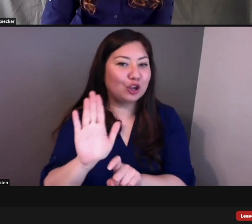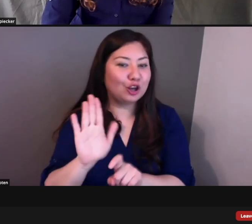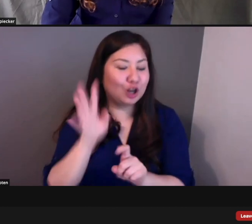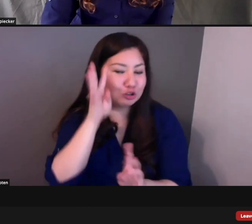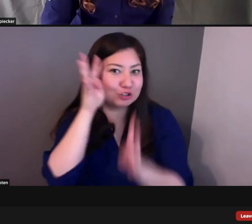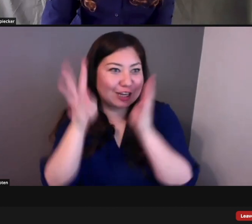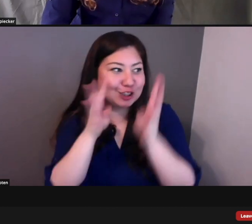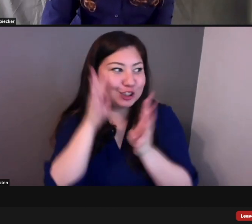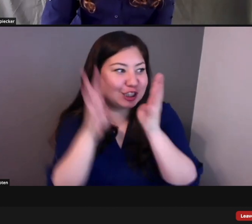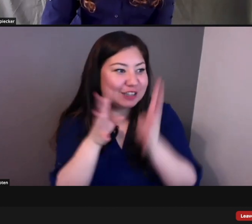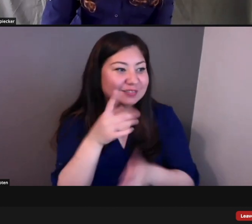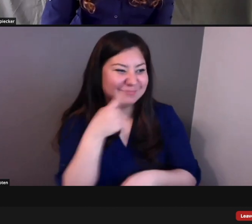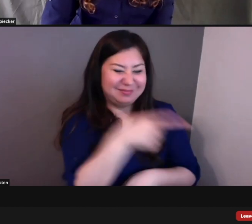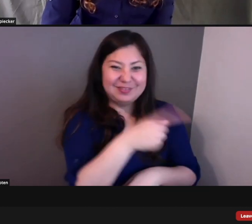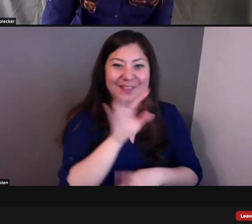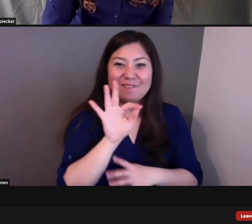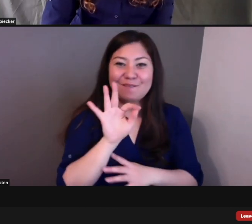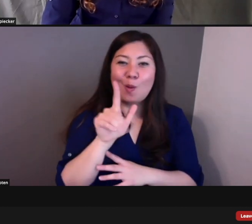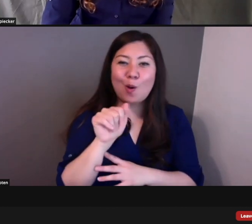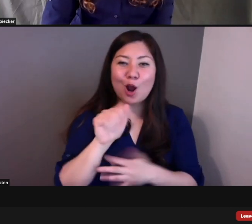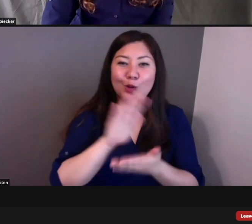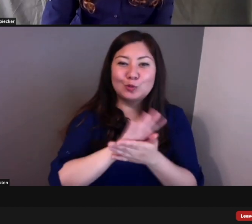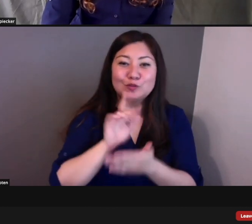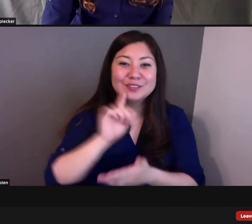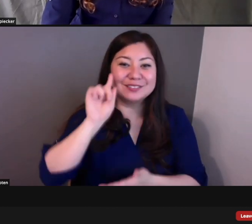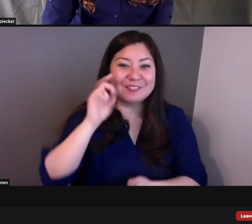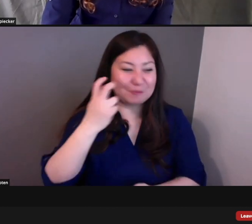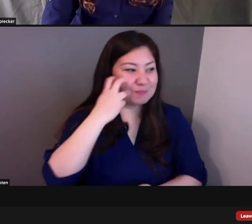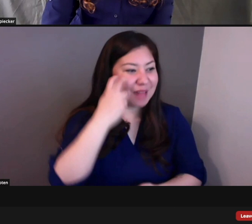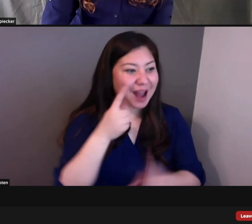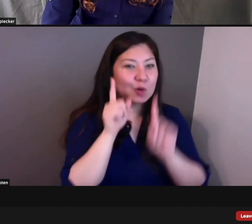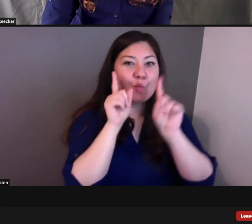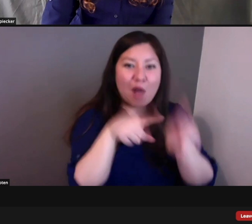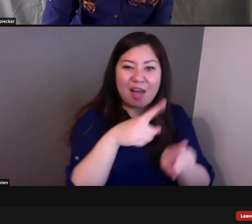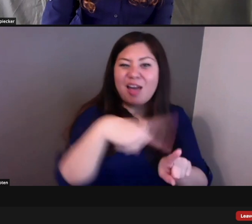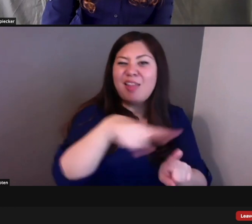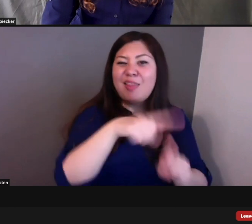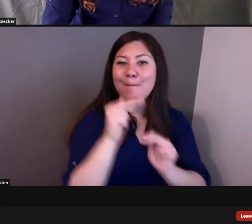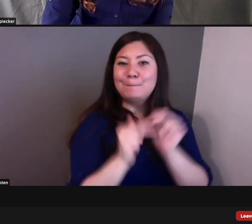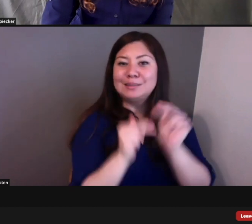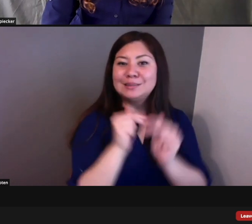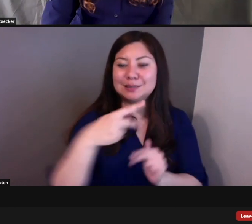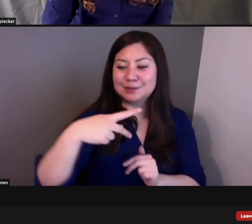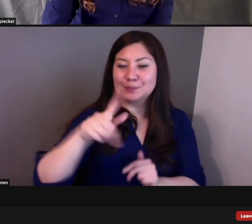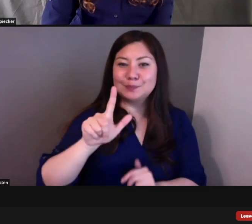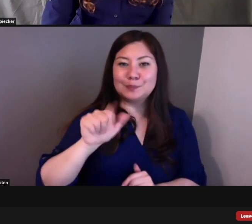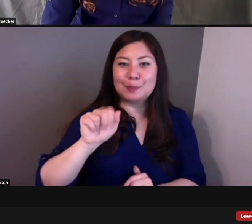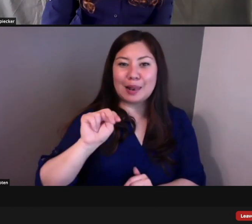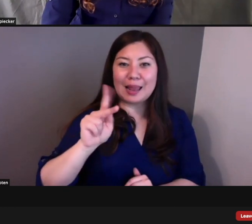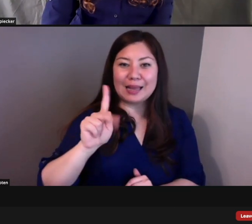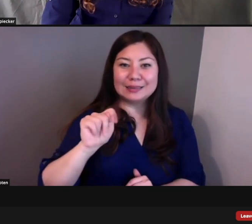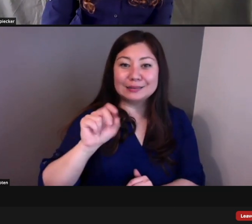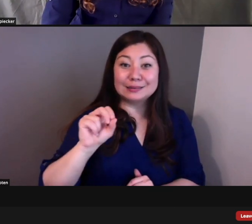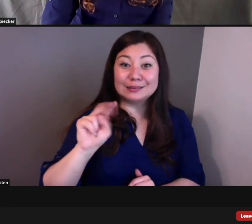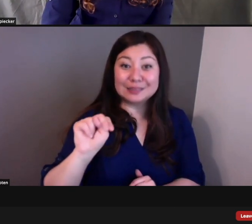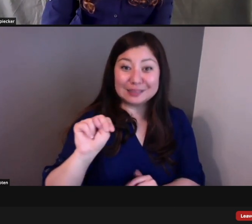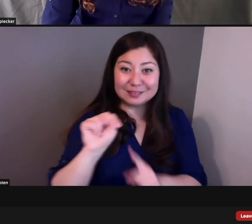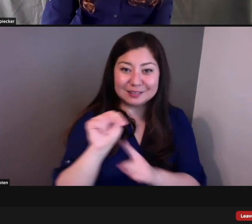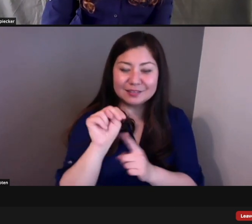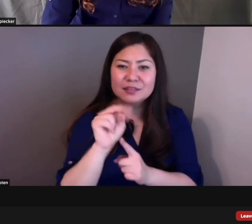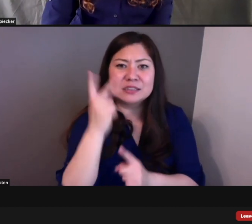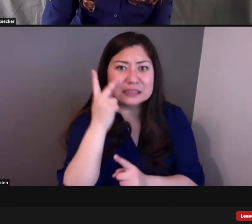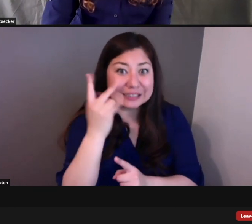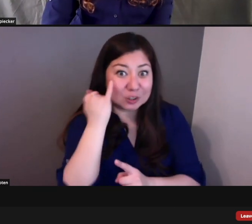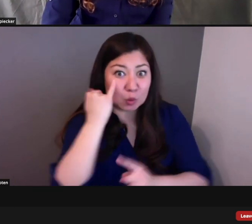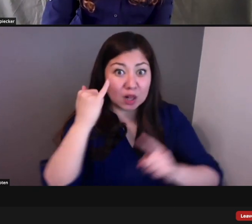important areas for communicating science, but we are showing different activities, different samples, different signs in